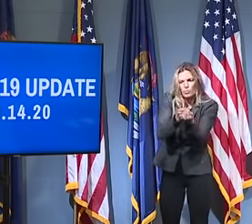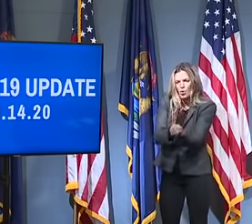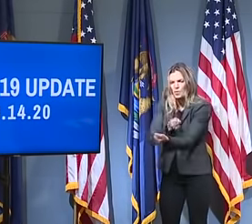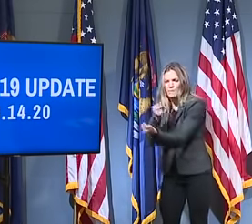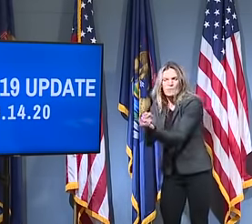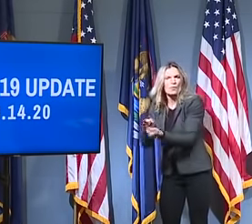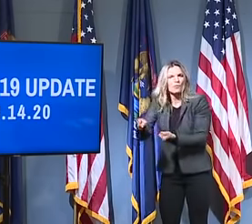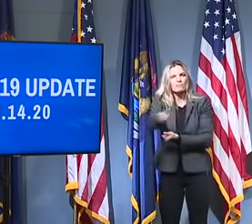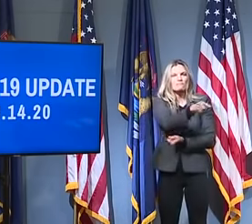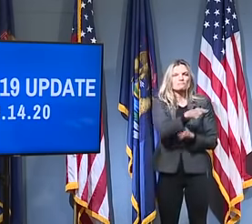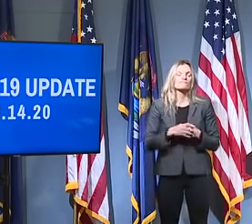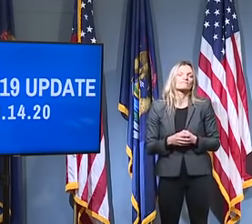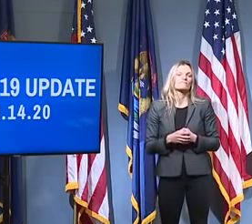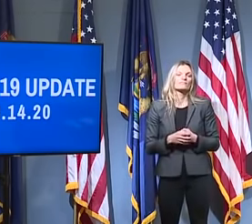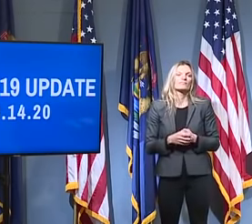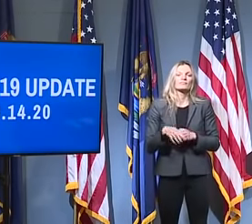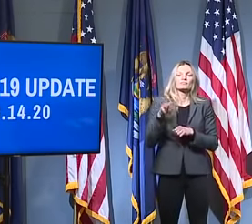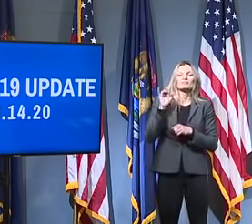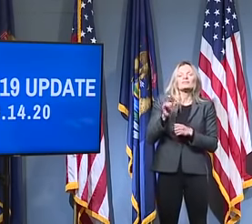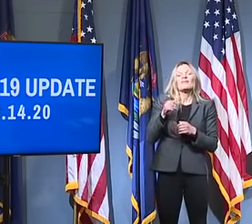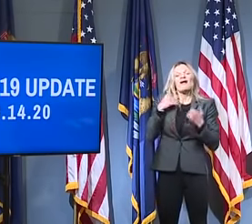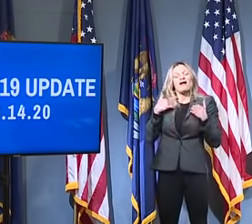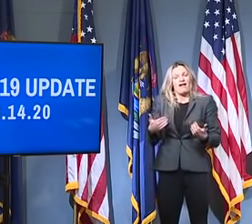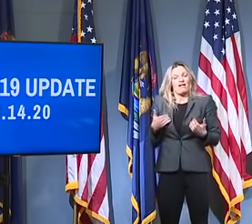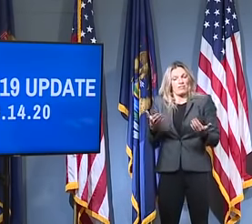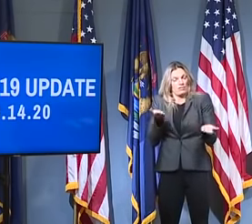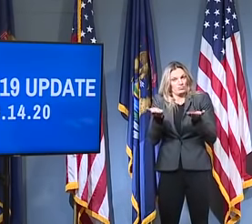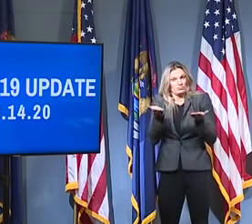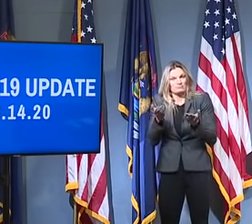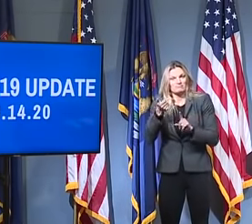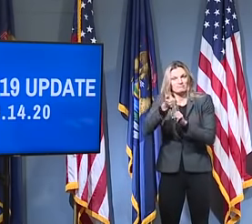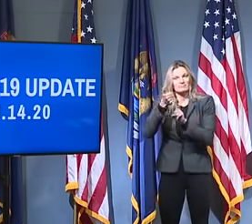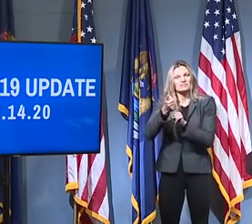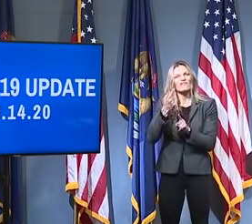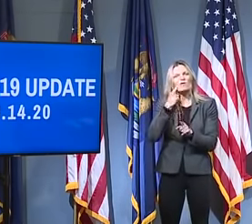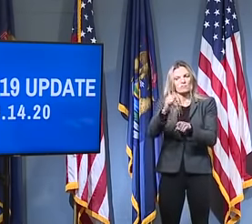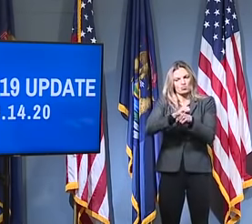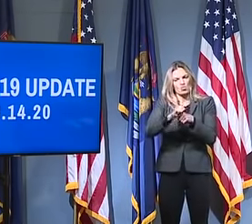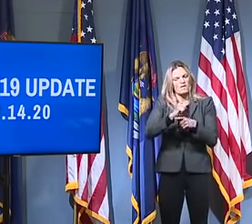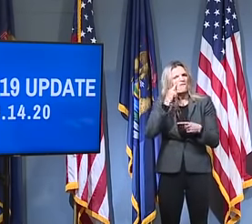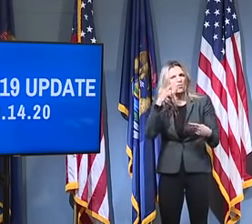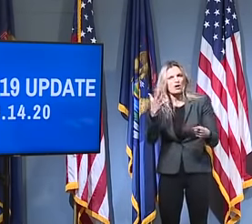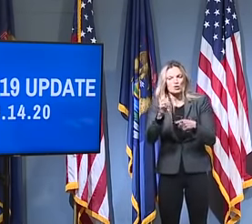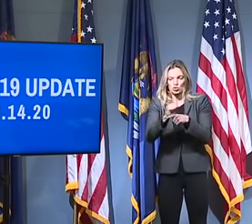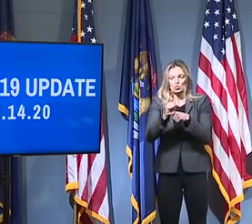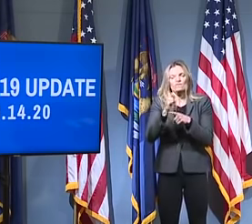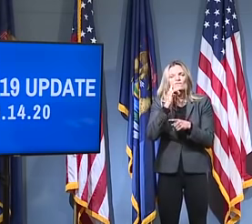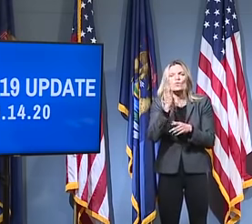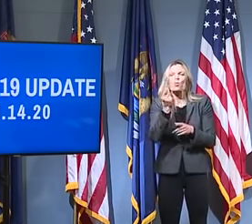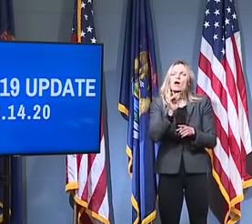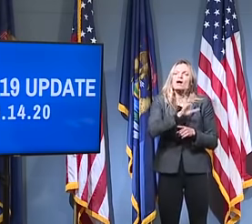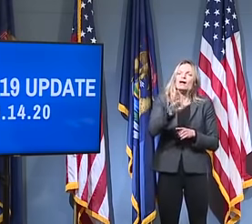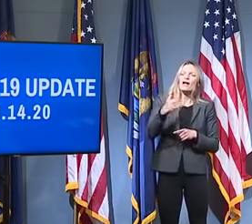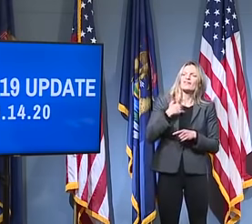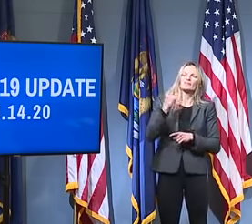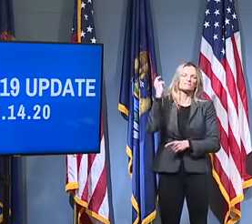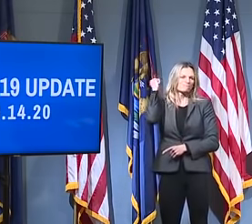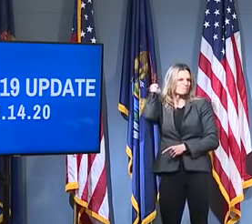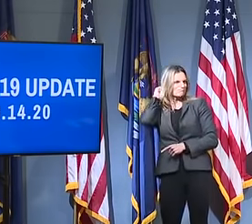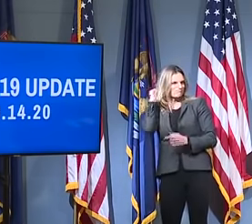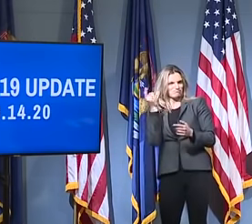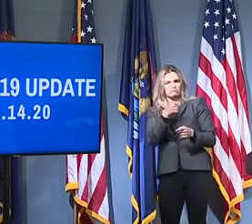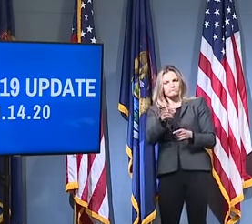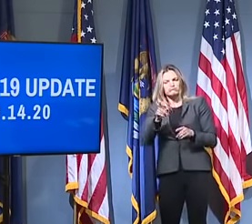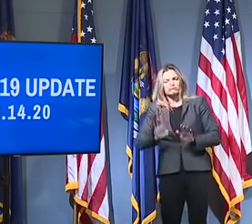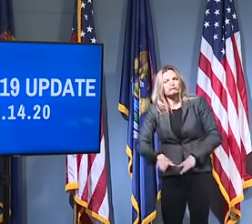of Health and Human Services to develop implicit bias training that will be required as a part of the renewal of medical licenses and registrations of